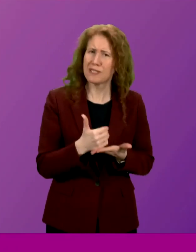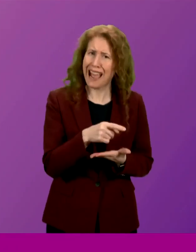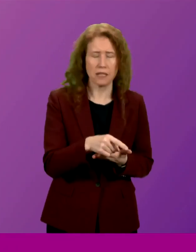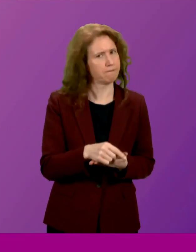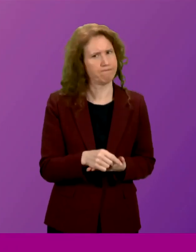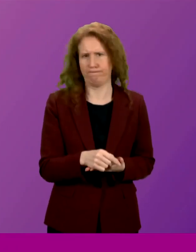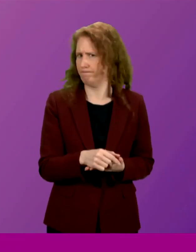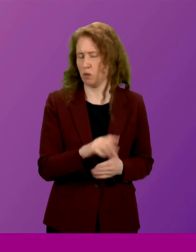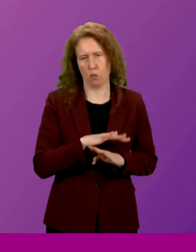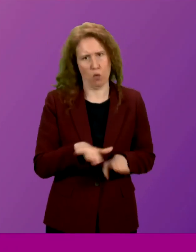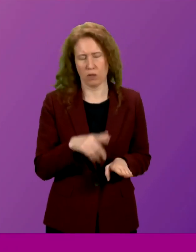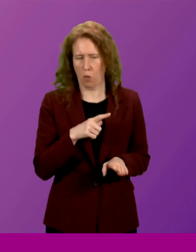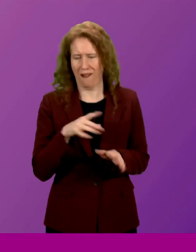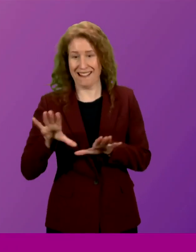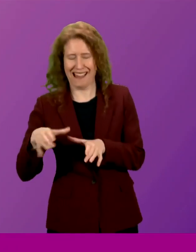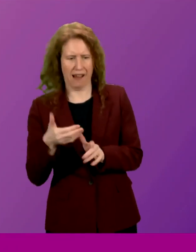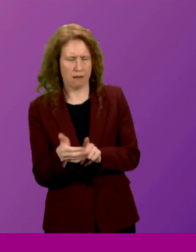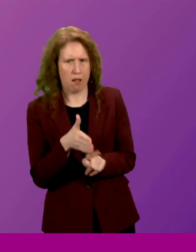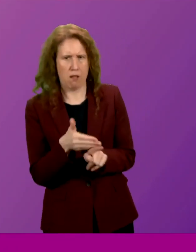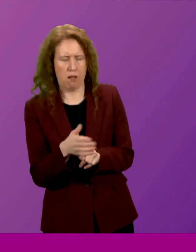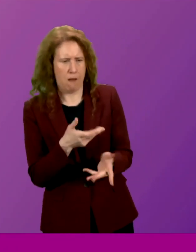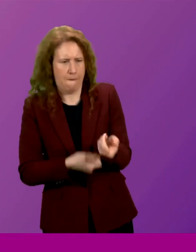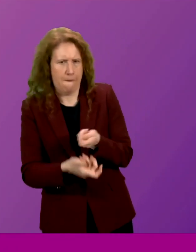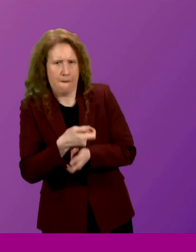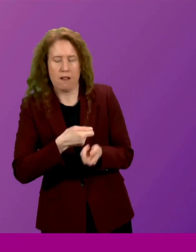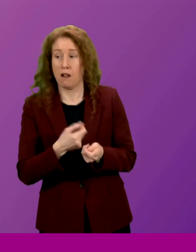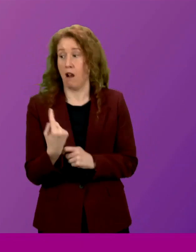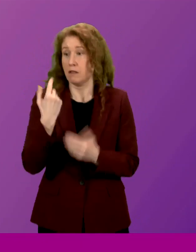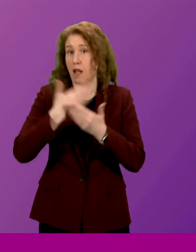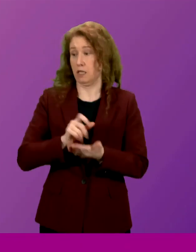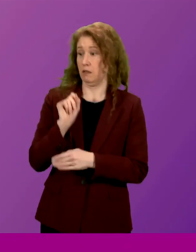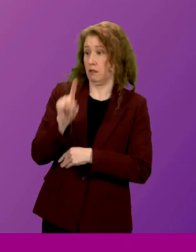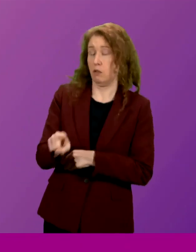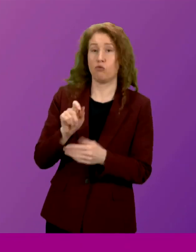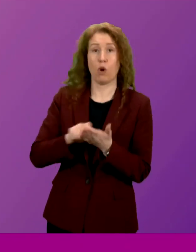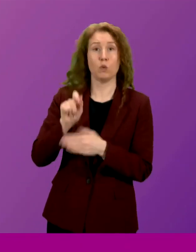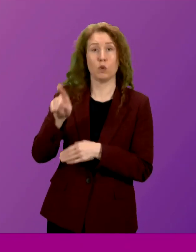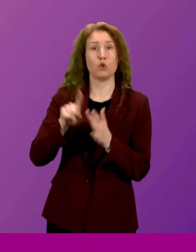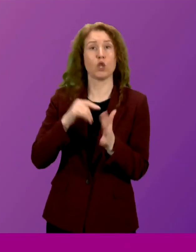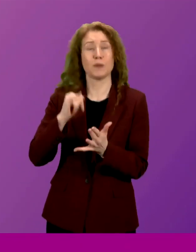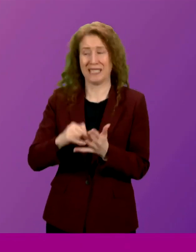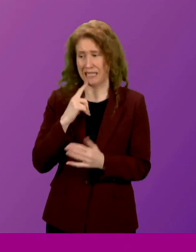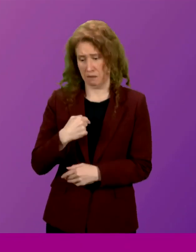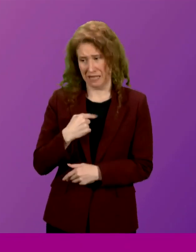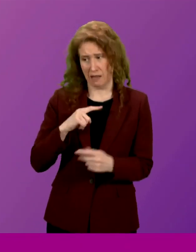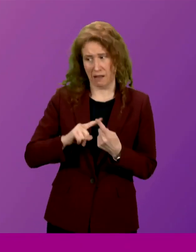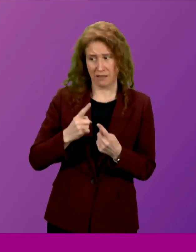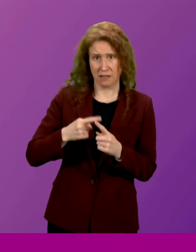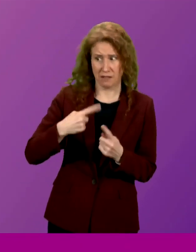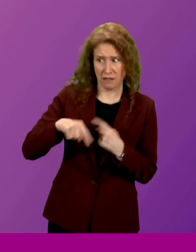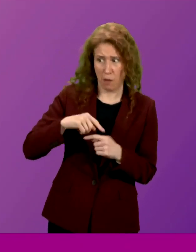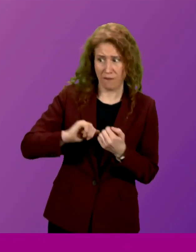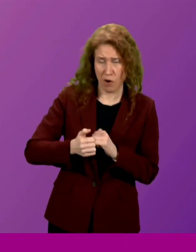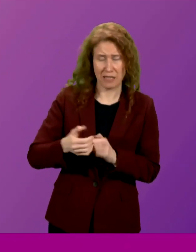preyed upon by grooming gangs. Last night, she wrote to John Swinney, telling him that she and her friends were plied